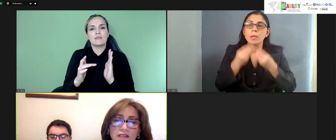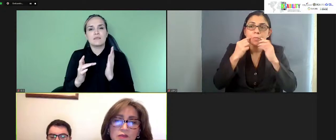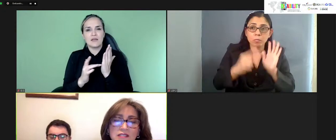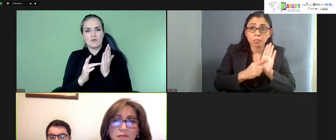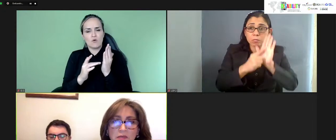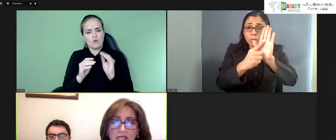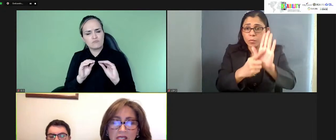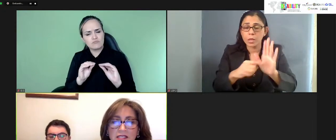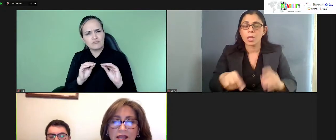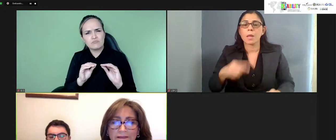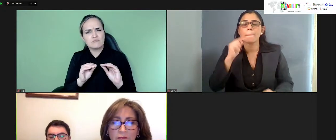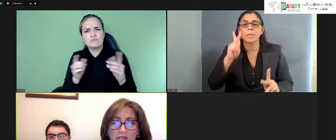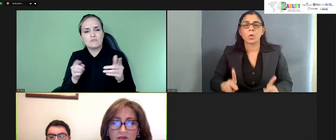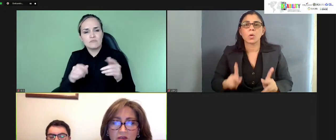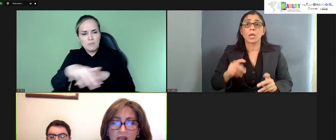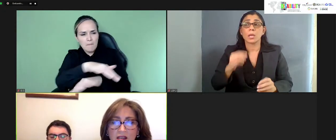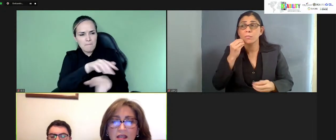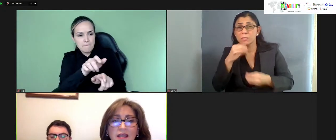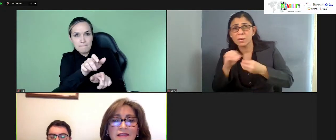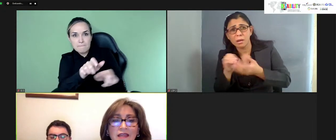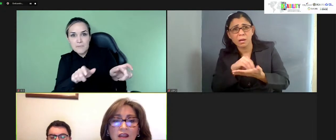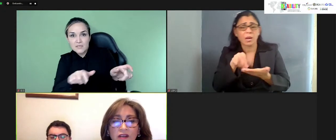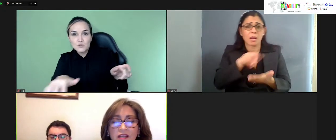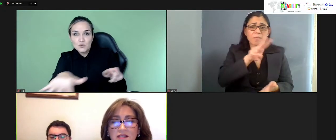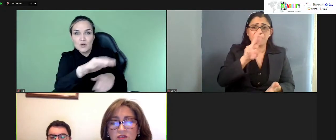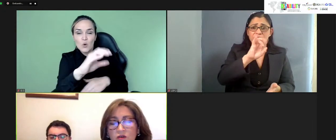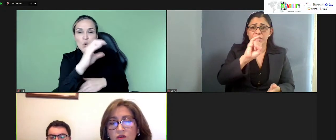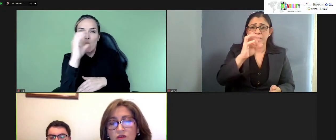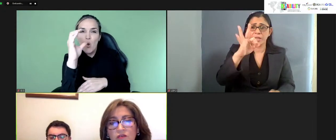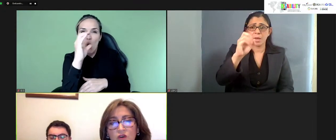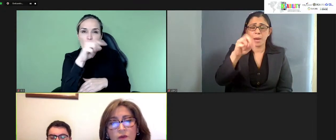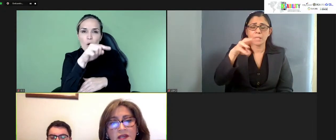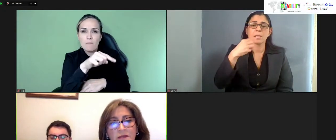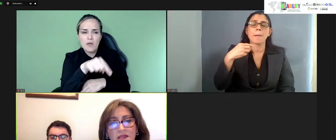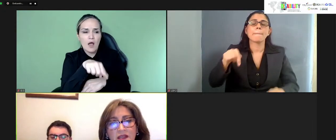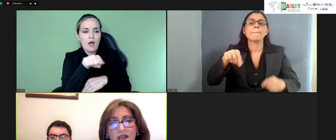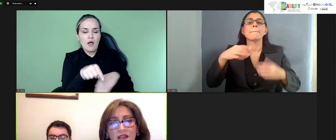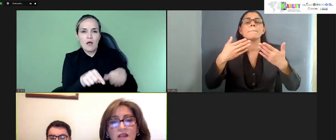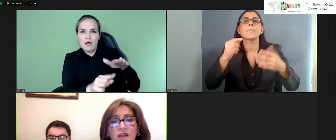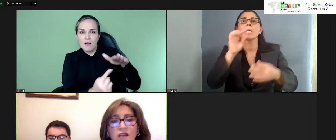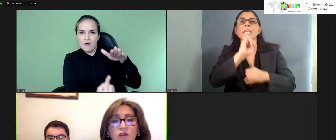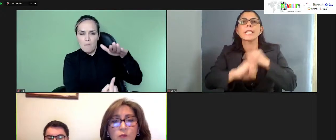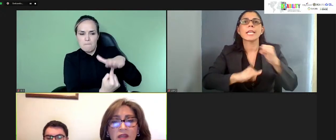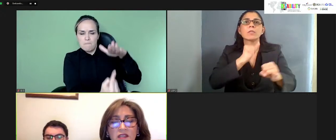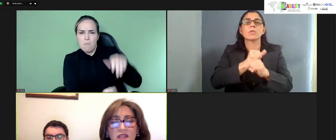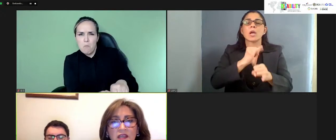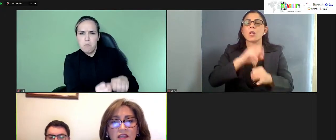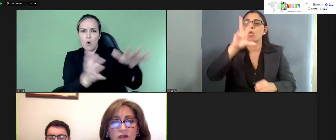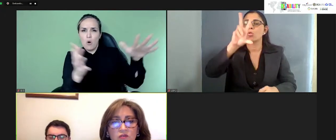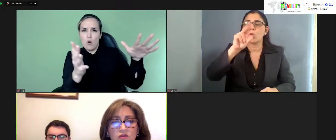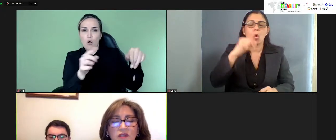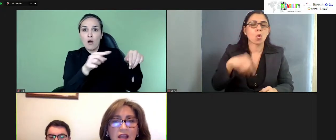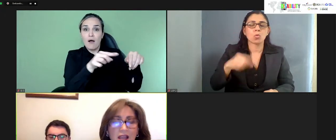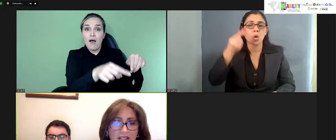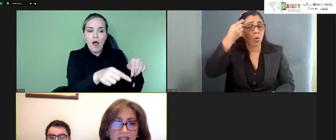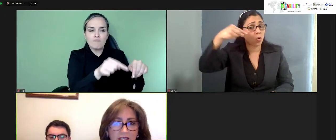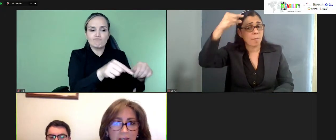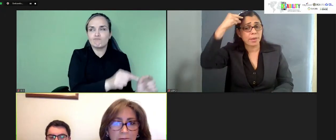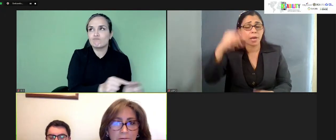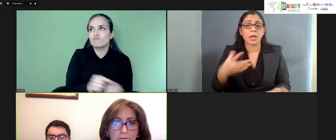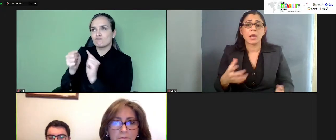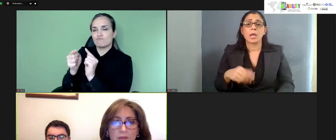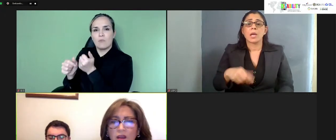of us comprehensive assistance to persons victims of uh personal